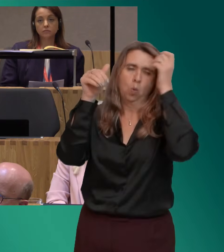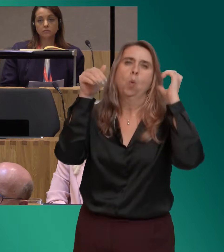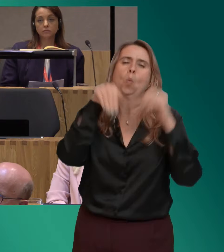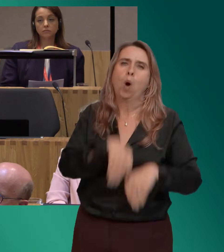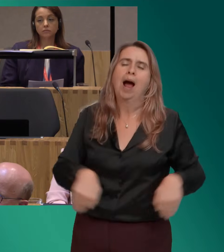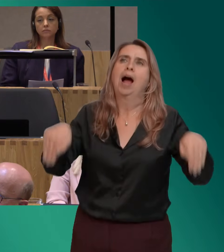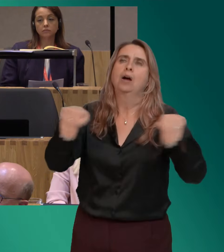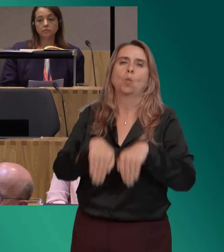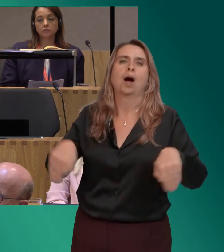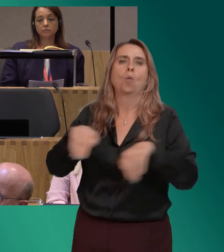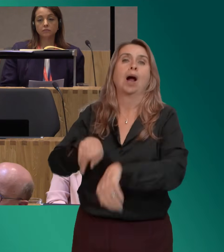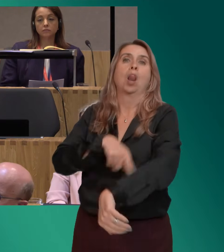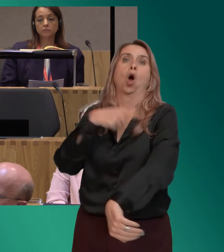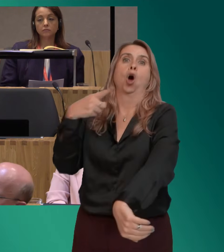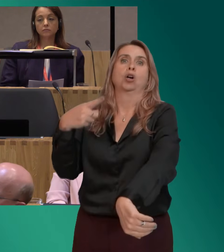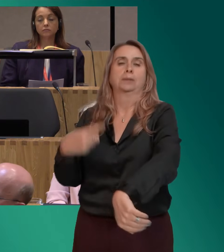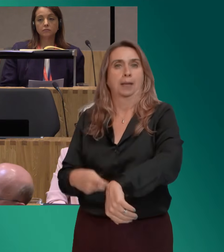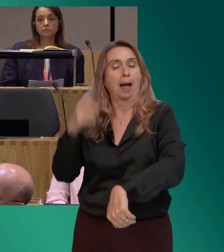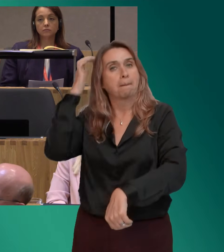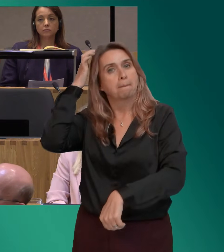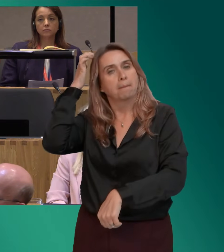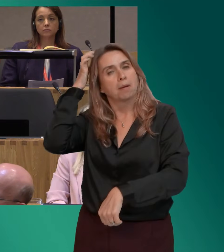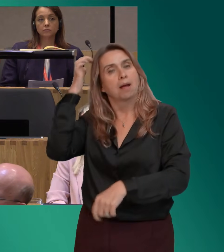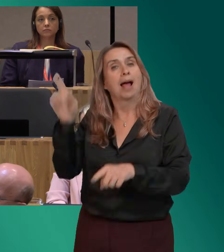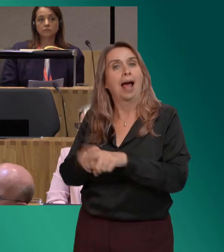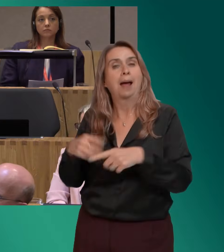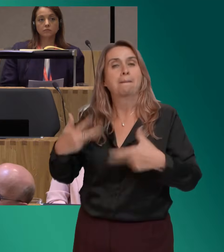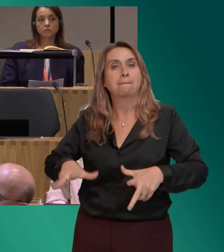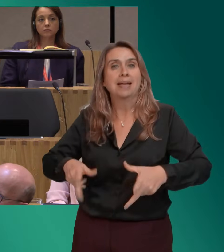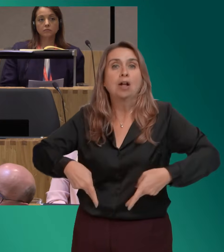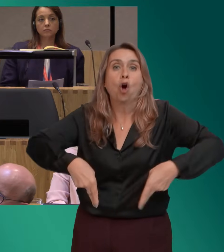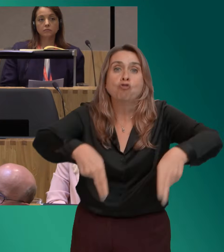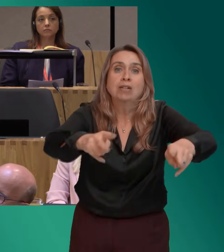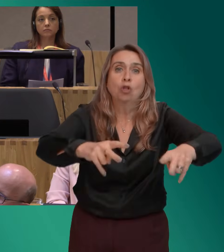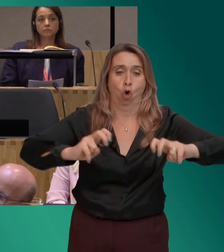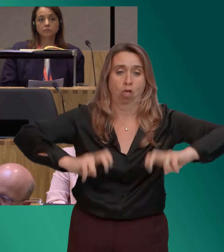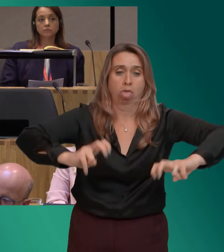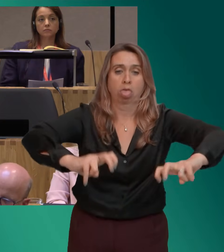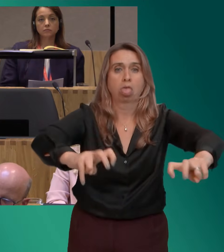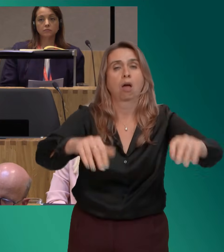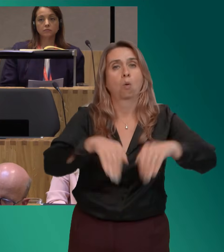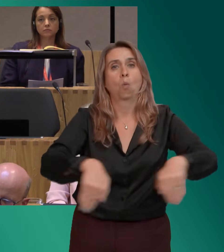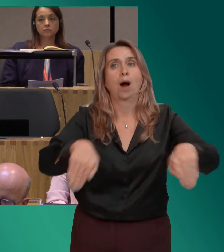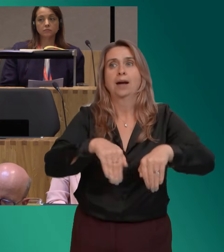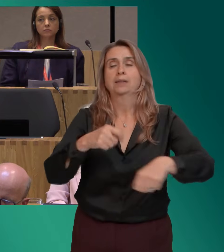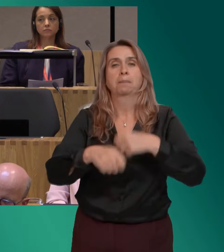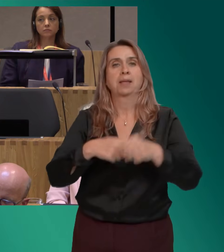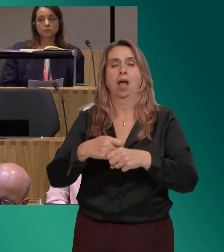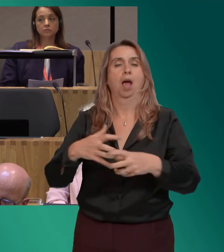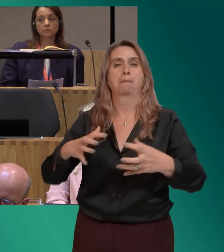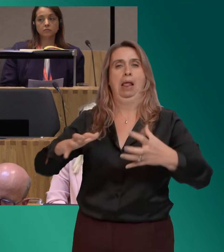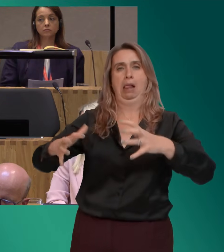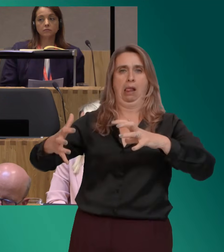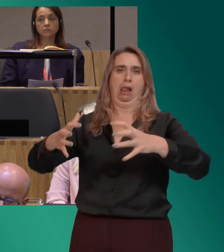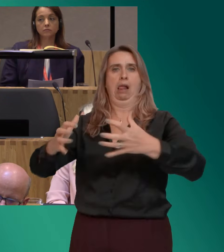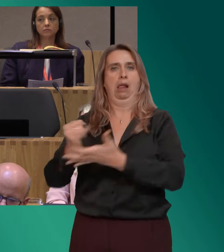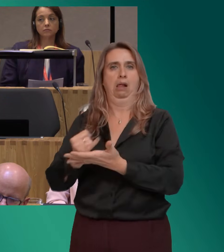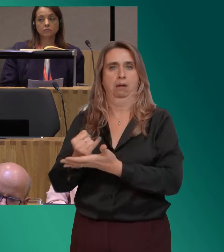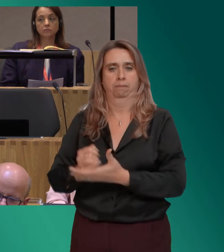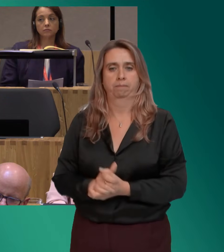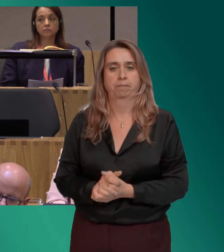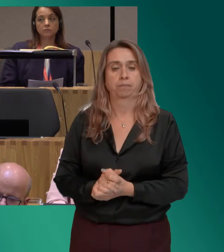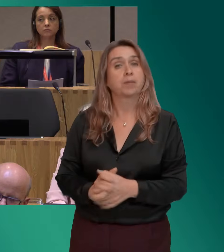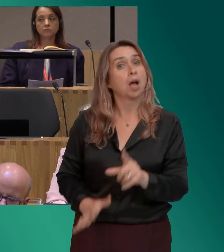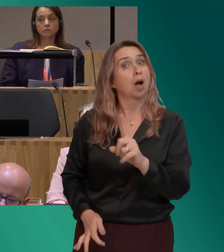care experienced by some patients requires action to a systematic level. An important aspect of